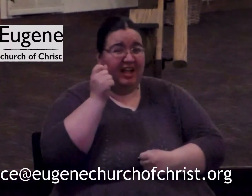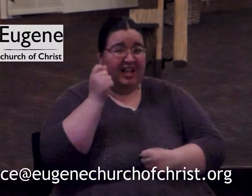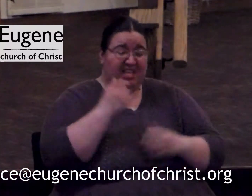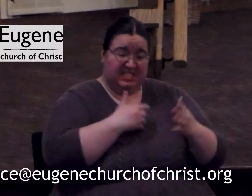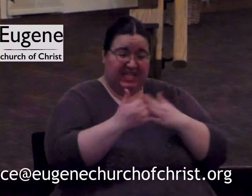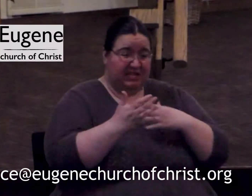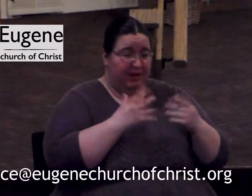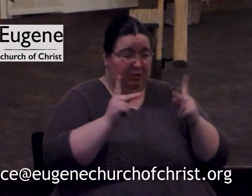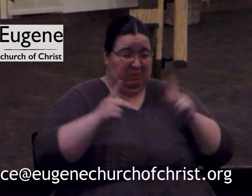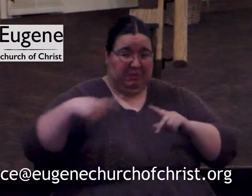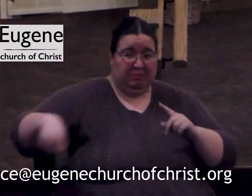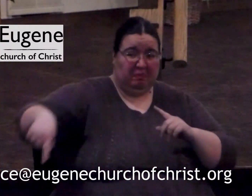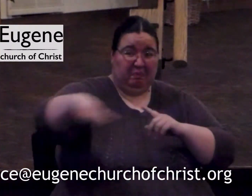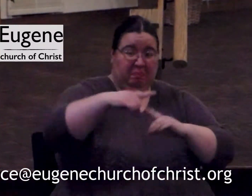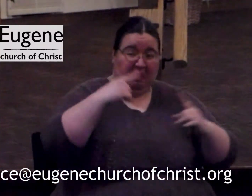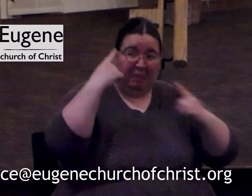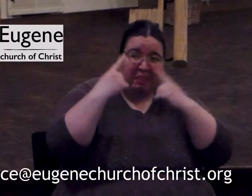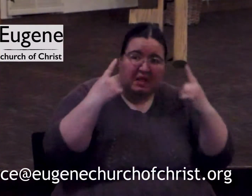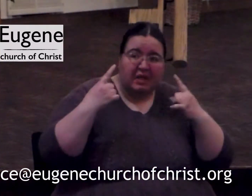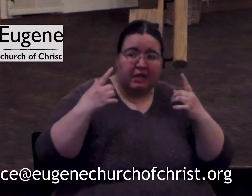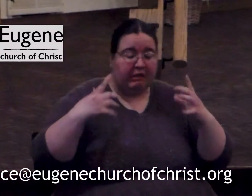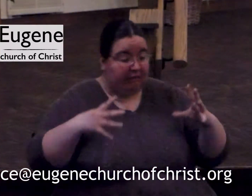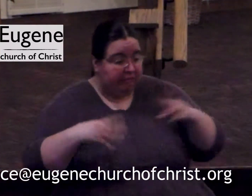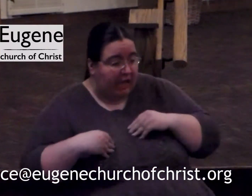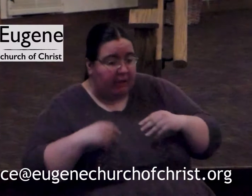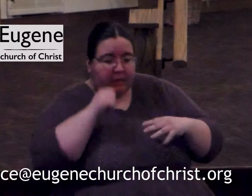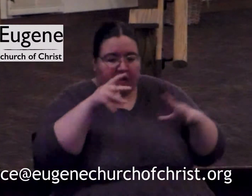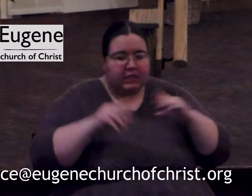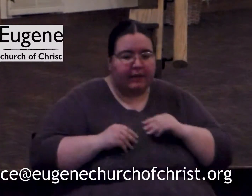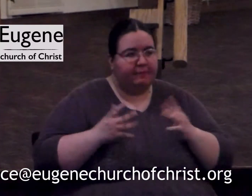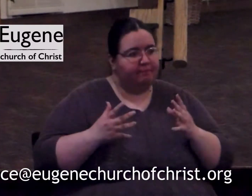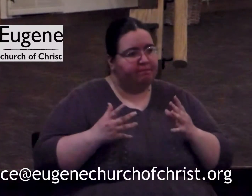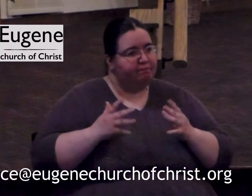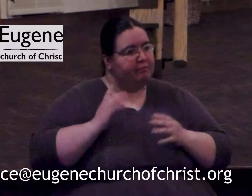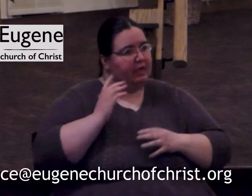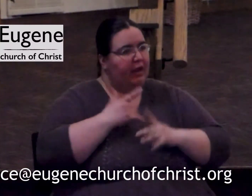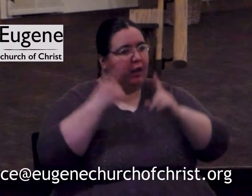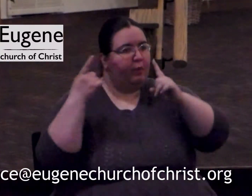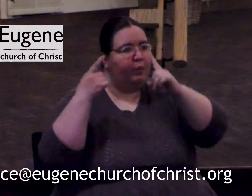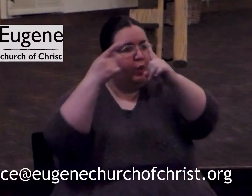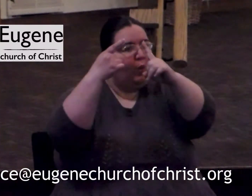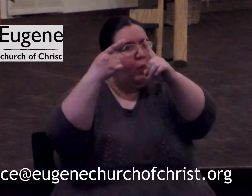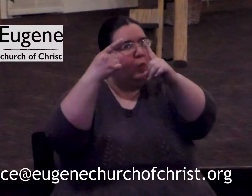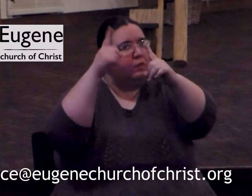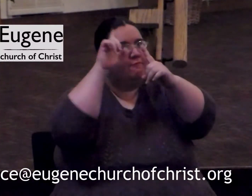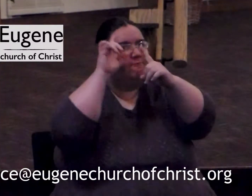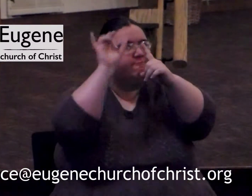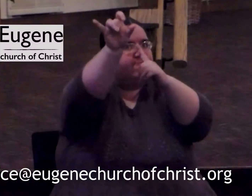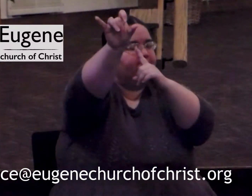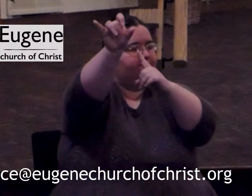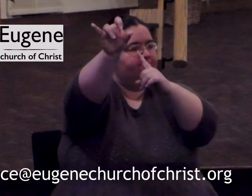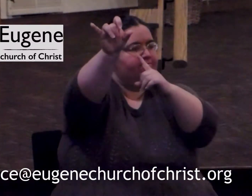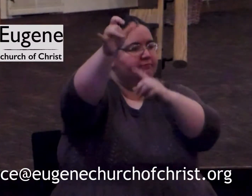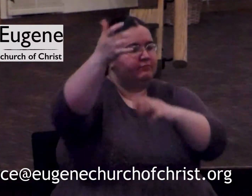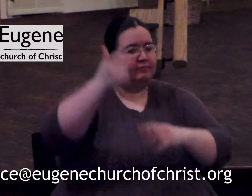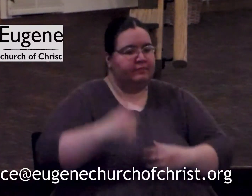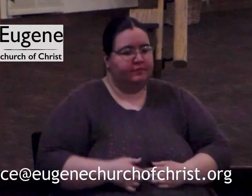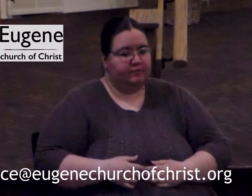here, however well we are accepted, we are working towards something eternal. So we start by being patient, and then we're